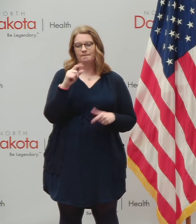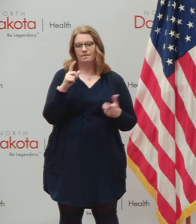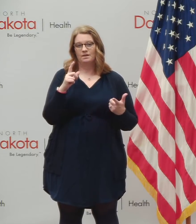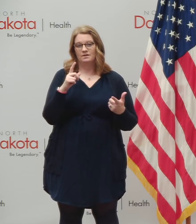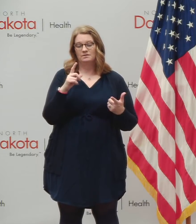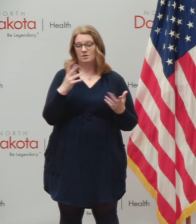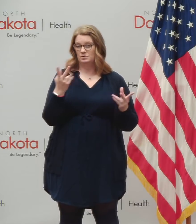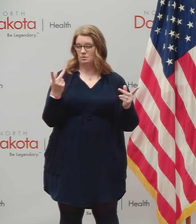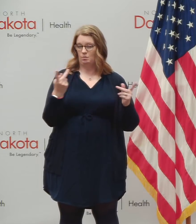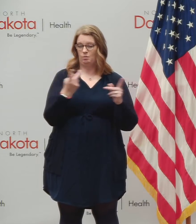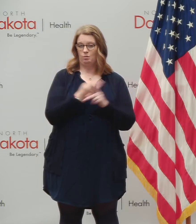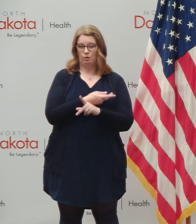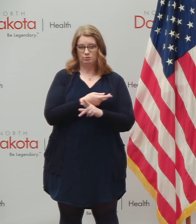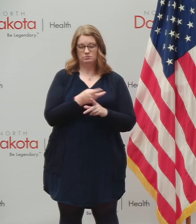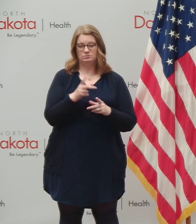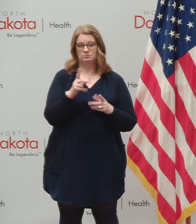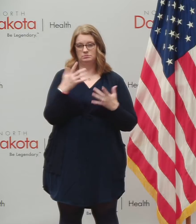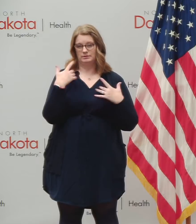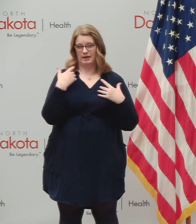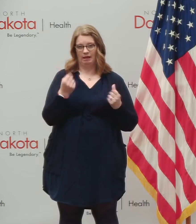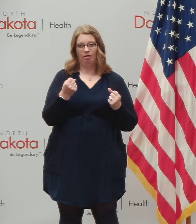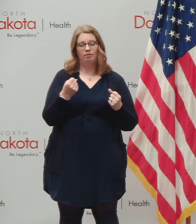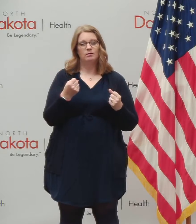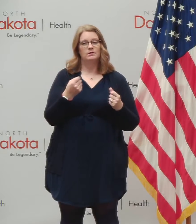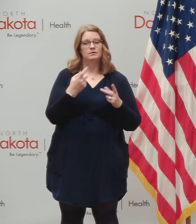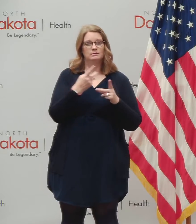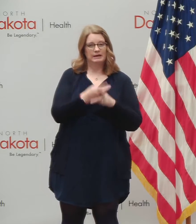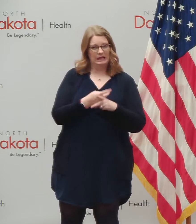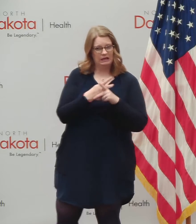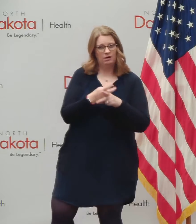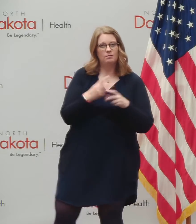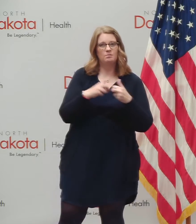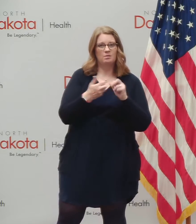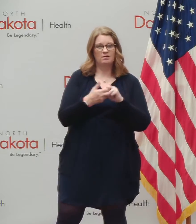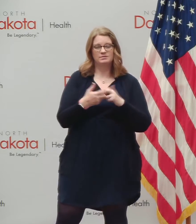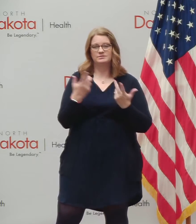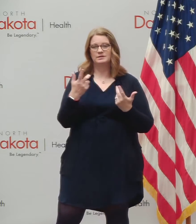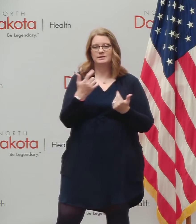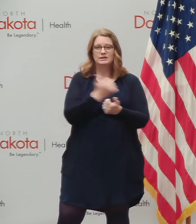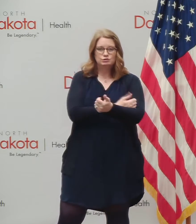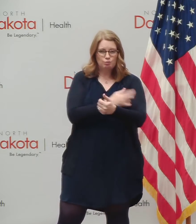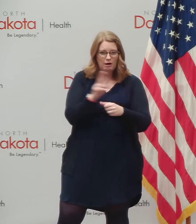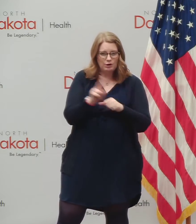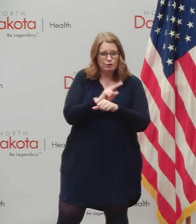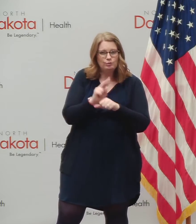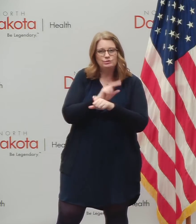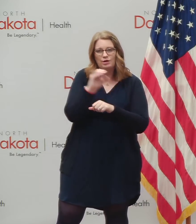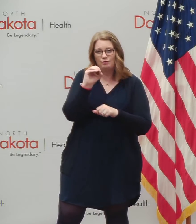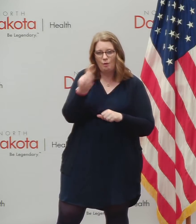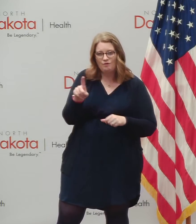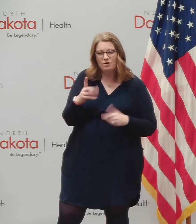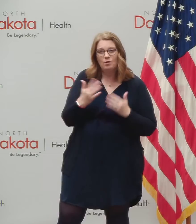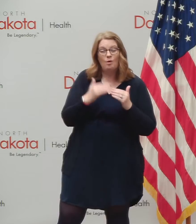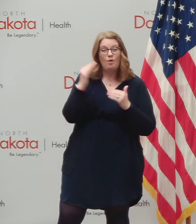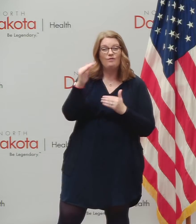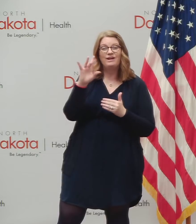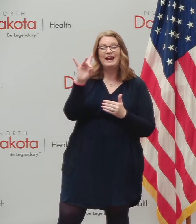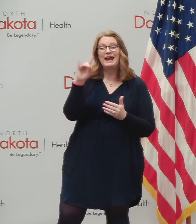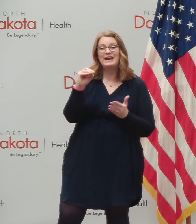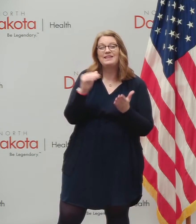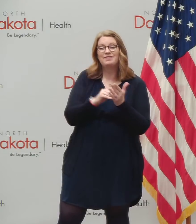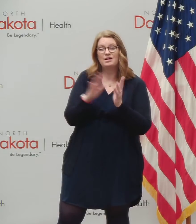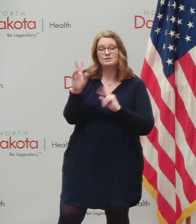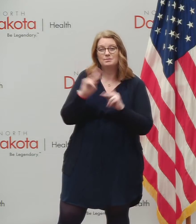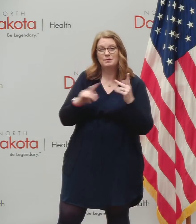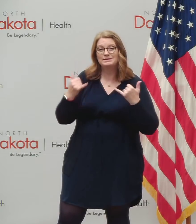country prior to the pandemic, was related to drug use and overdoses. Close to 80,000 people a year